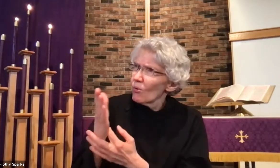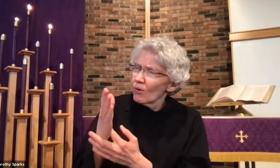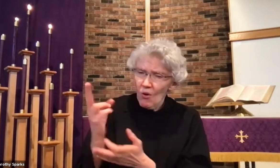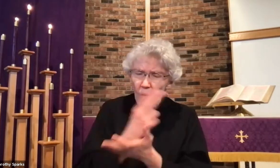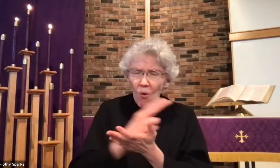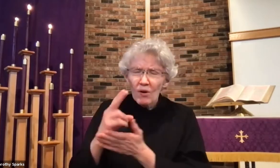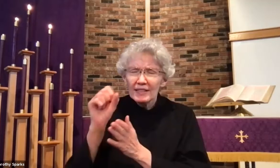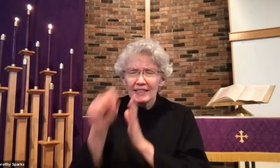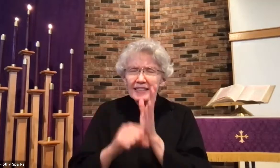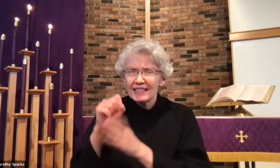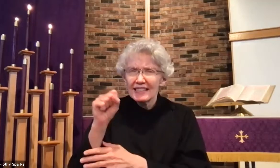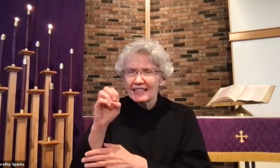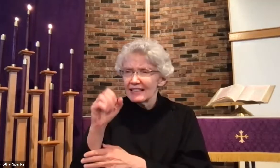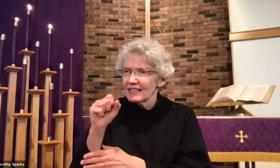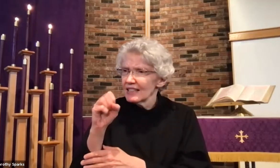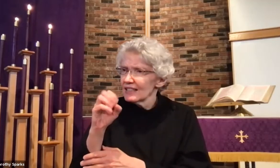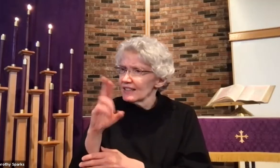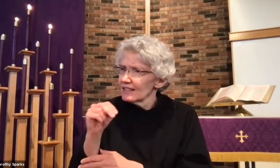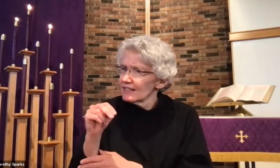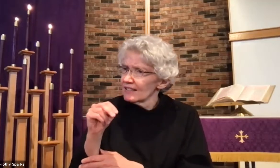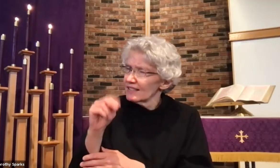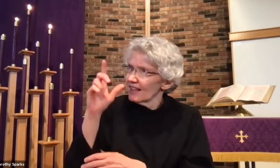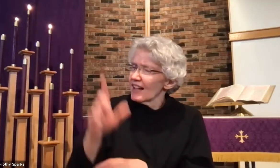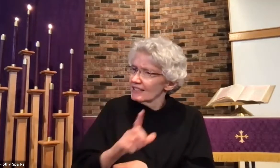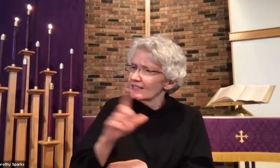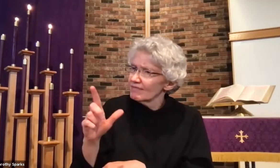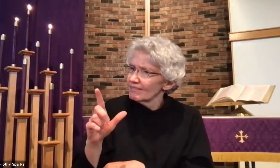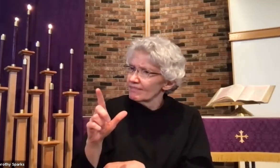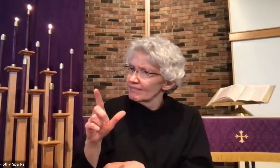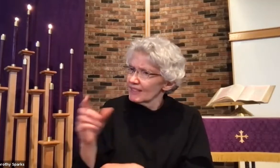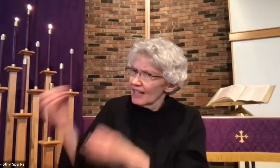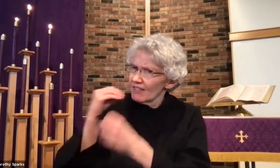God, as we journey through this holy season of Lent,